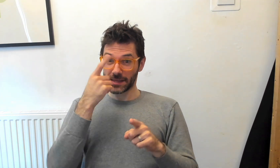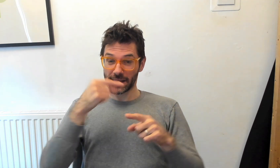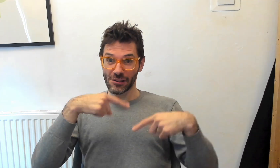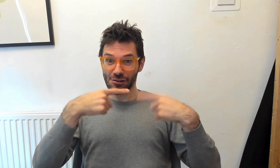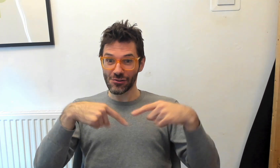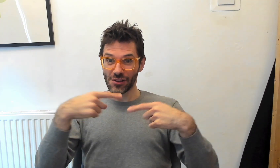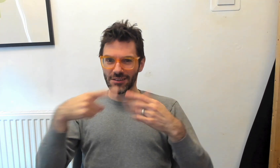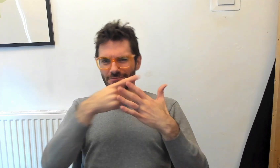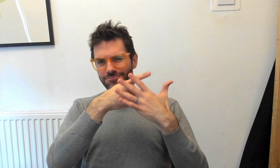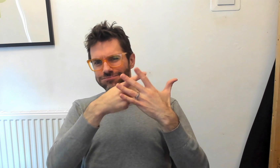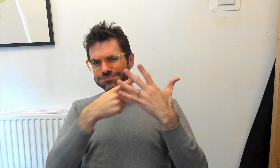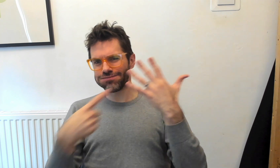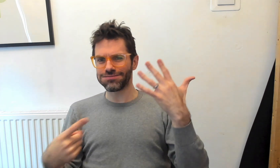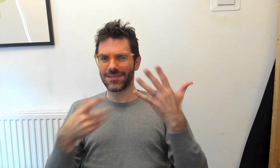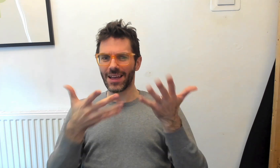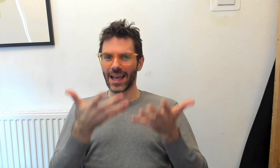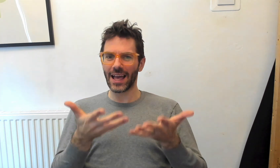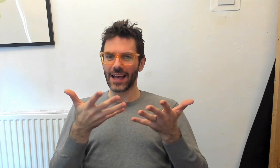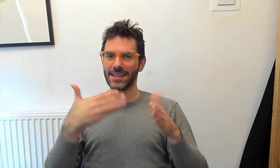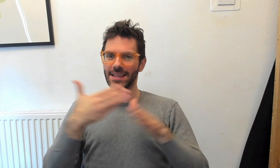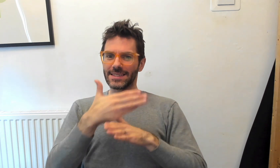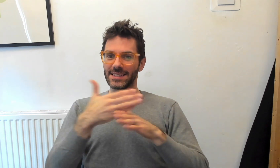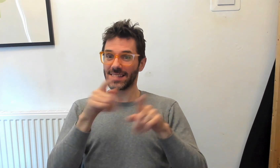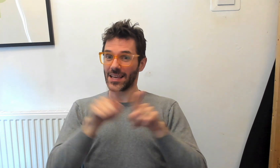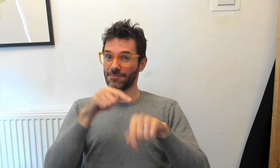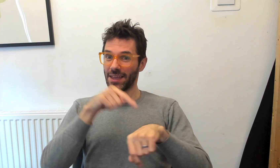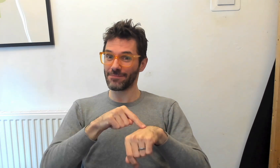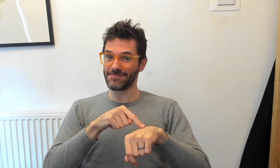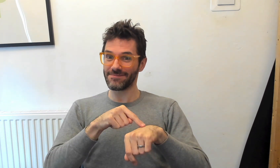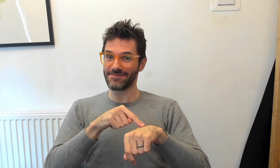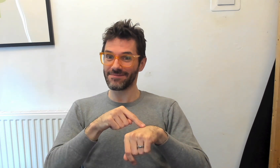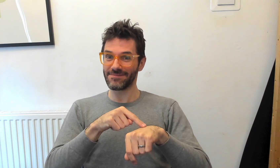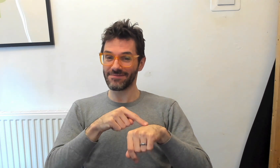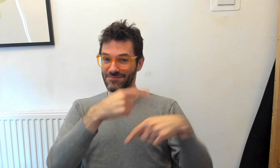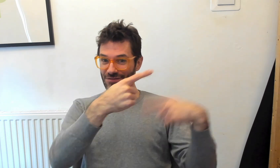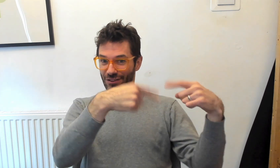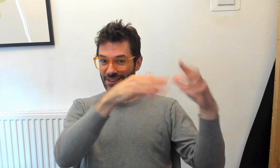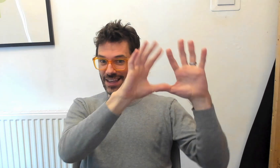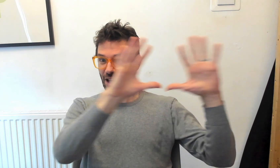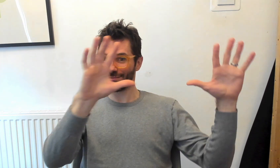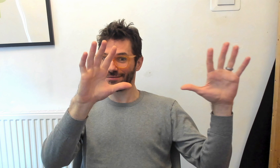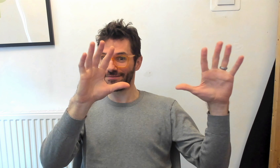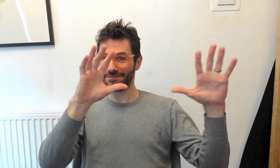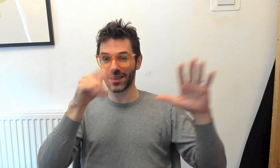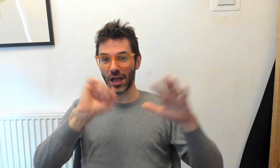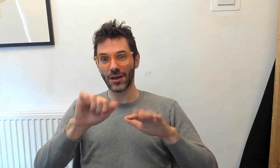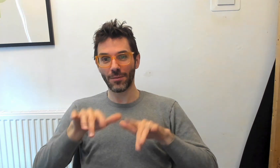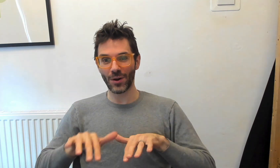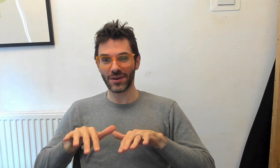and we can run lots of heavy tasks at the same time as they're all running on the cloud, and you can